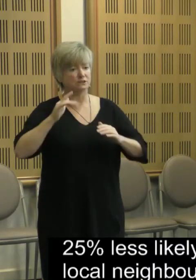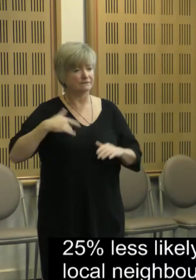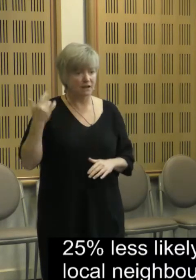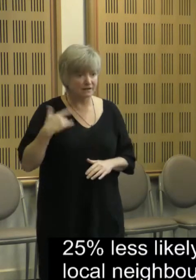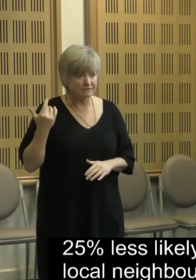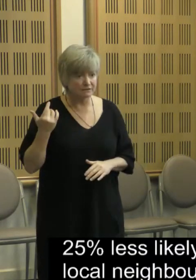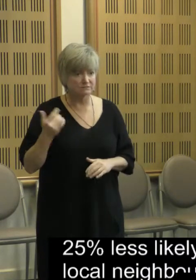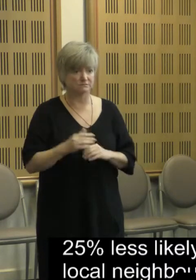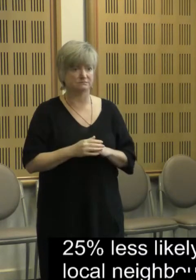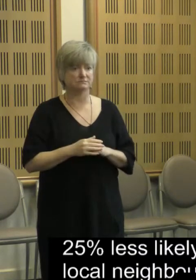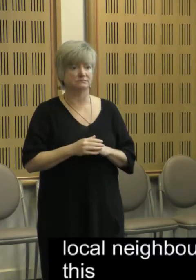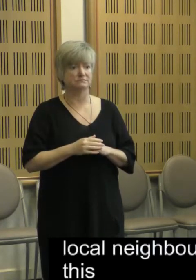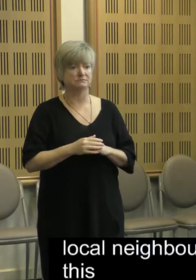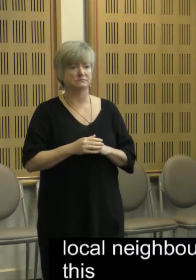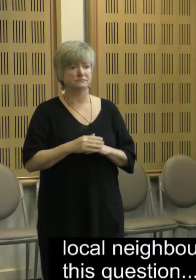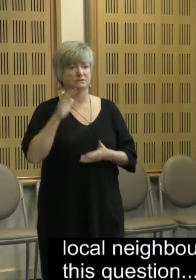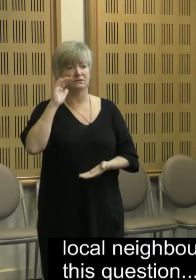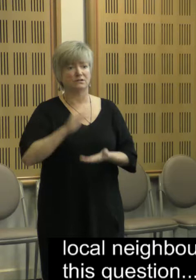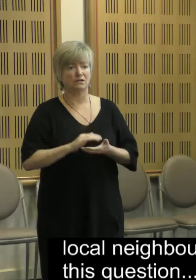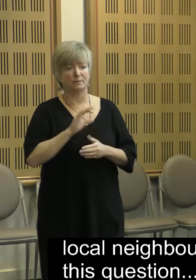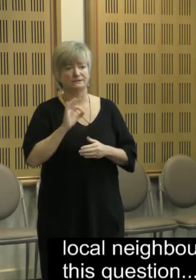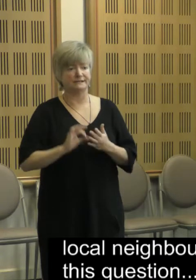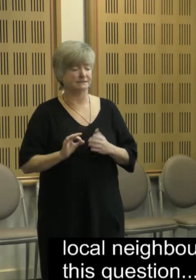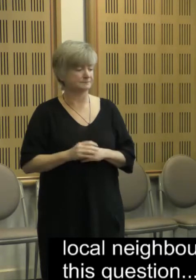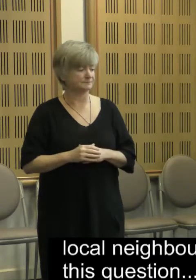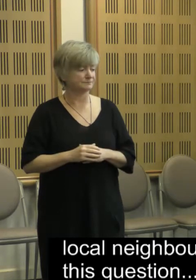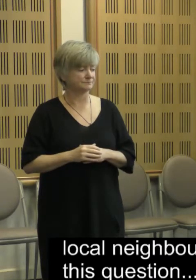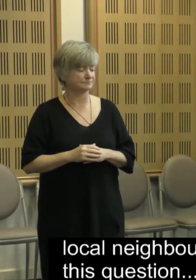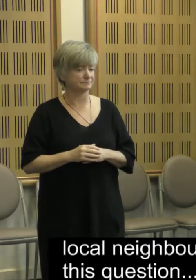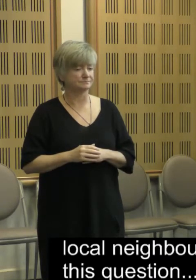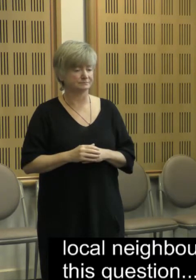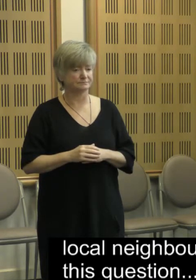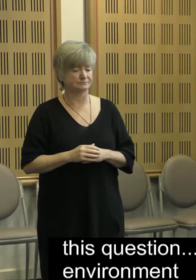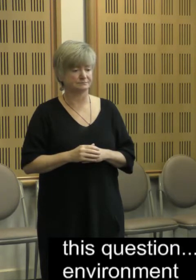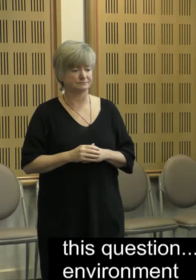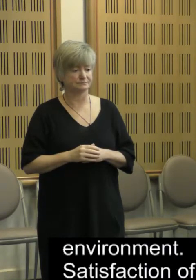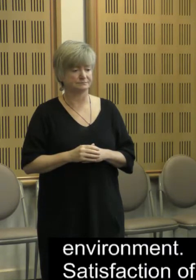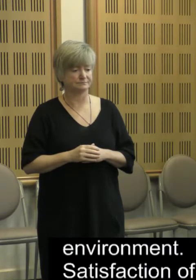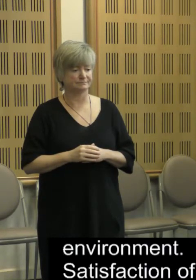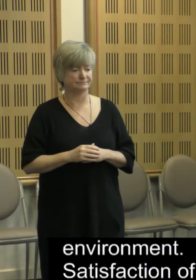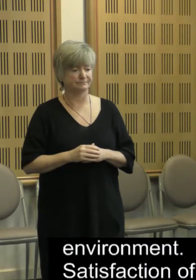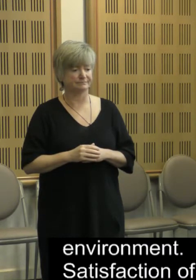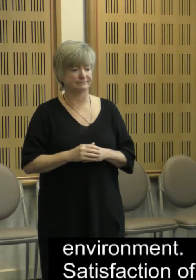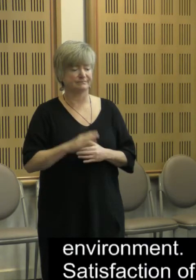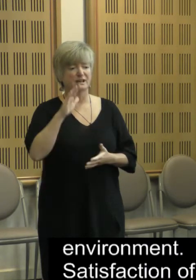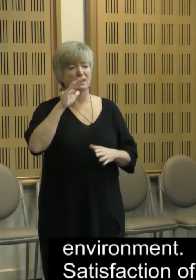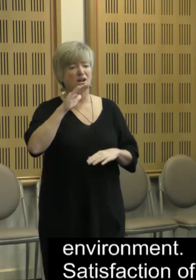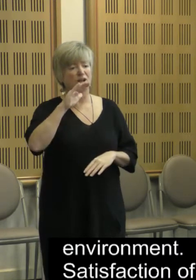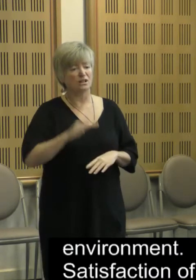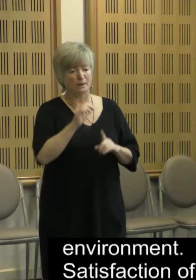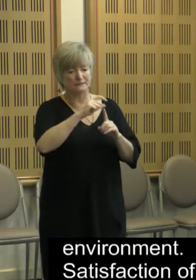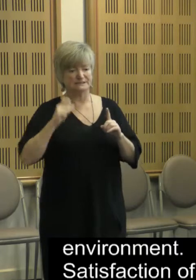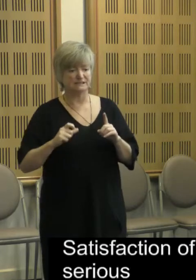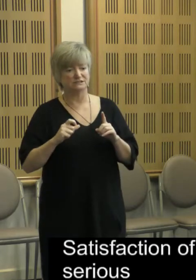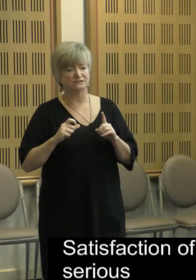and we come up with a score to see how satisfied people are with life. Scored lower for subjective wellbeing and had